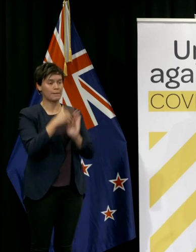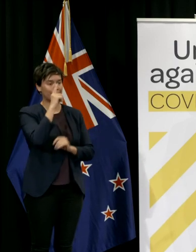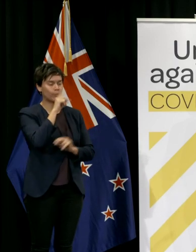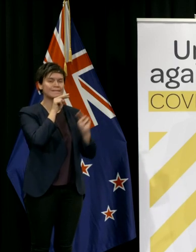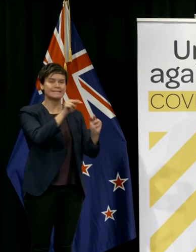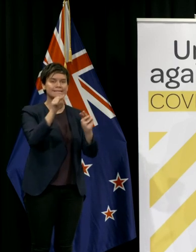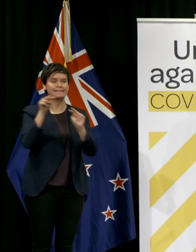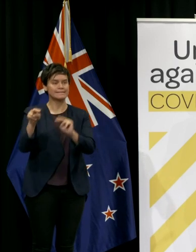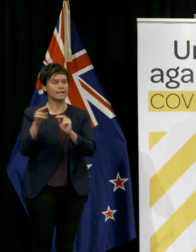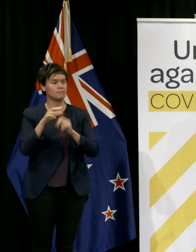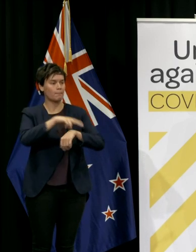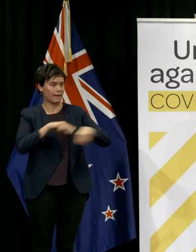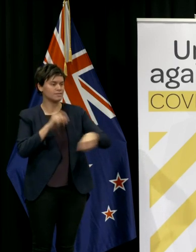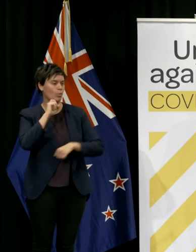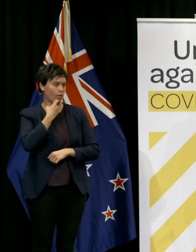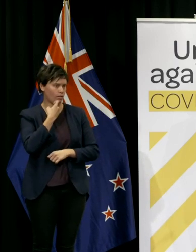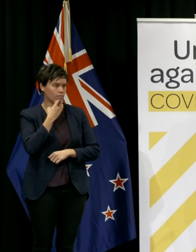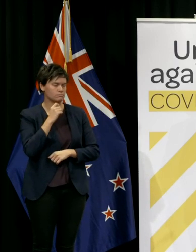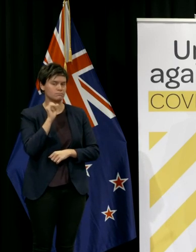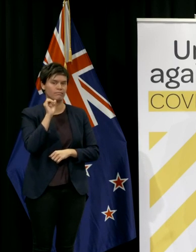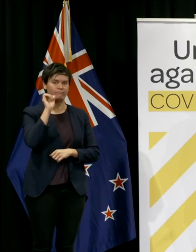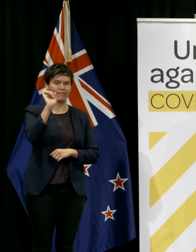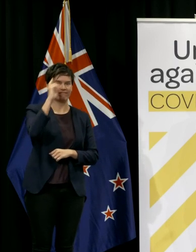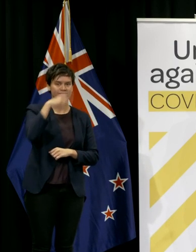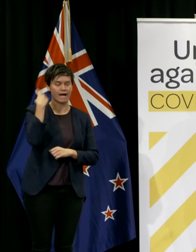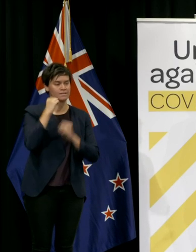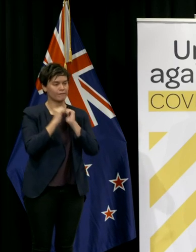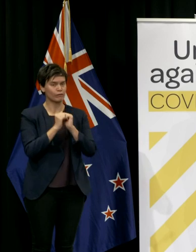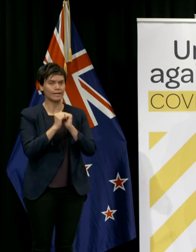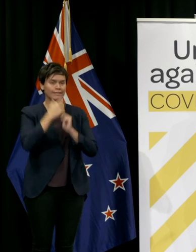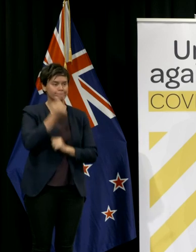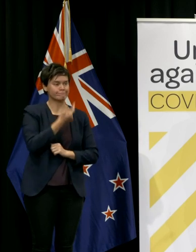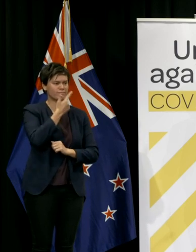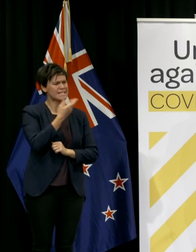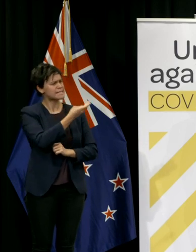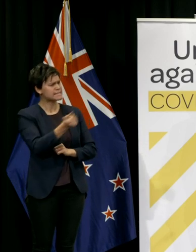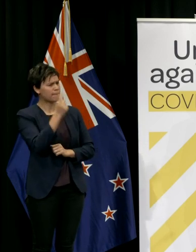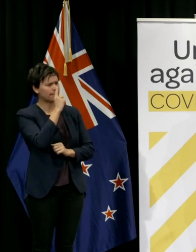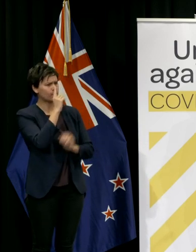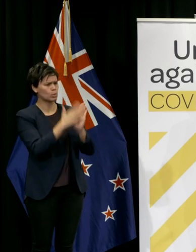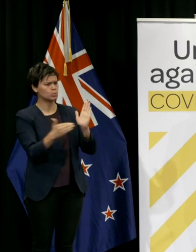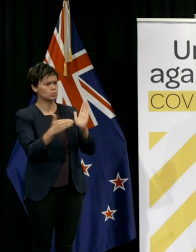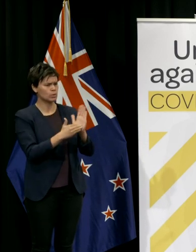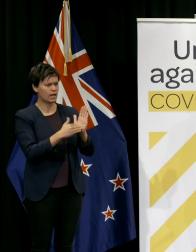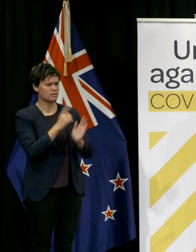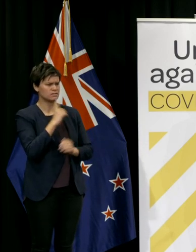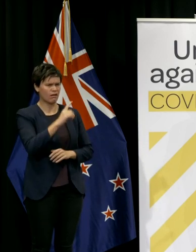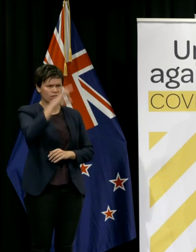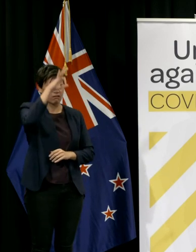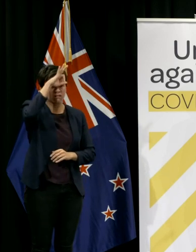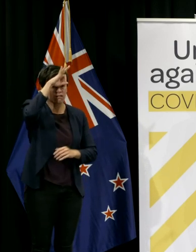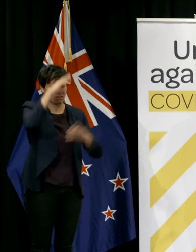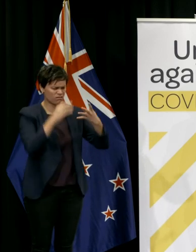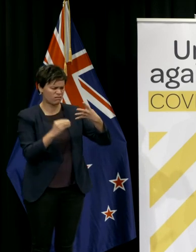with people and educate people, and we did have people overnight who claimed they knew nothing about this, knew nothing about the